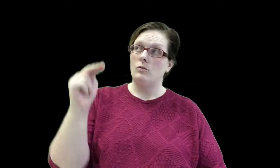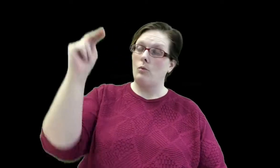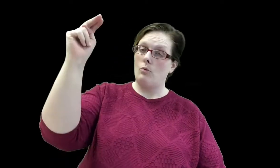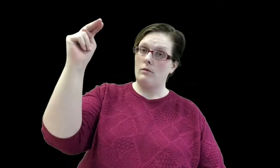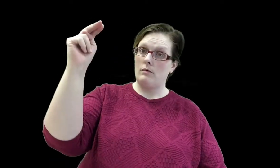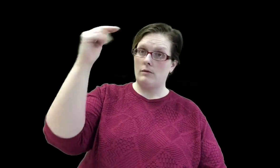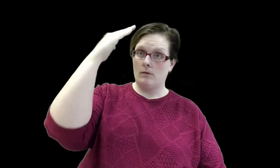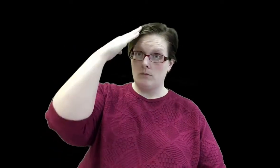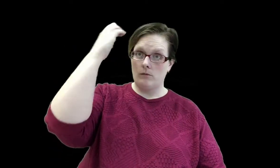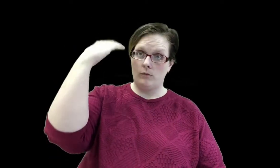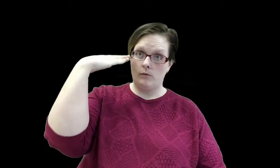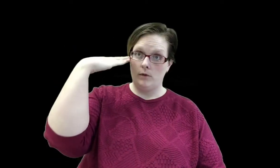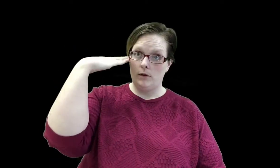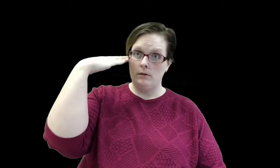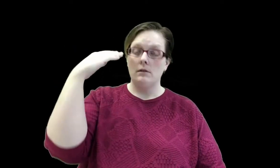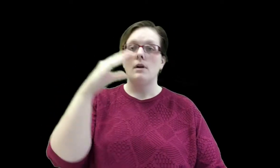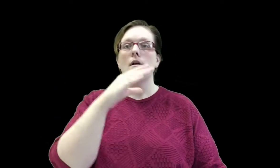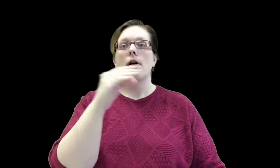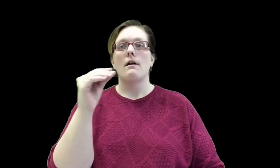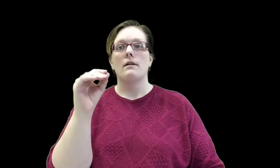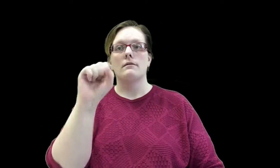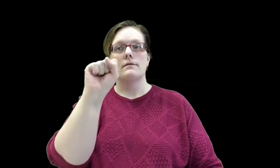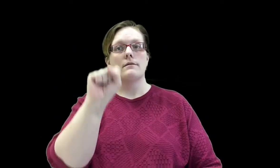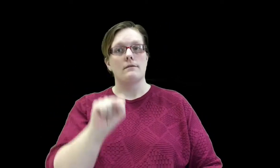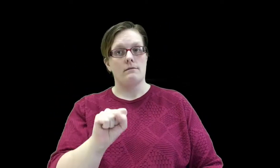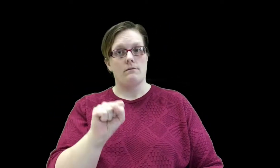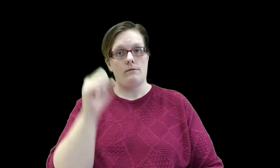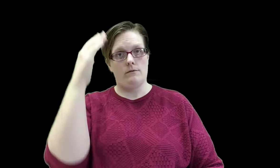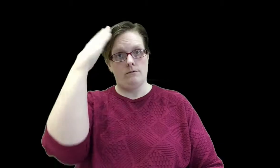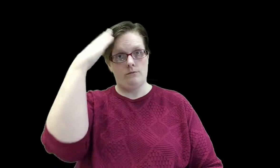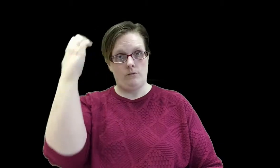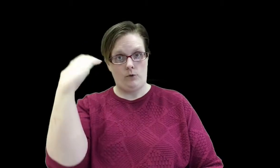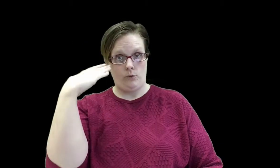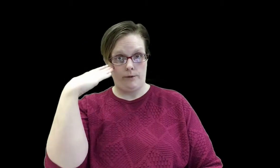two of them, North Korea, and then the other one is South Korea.